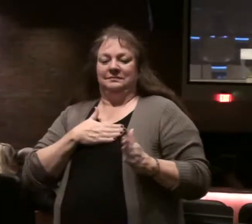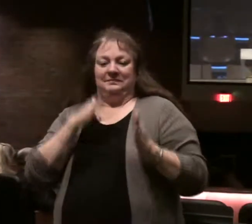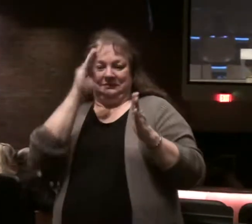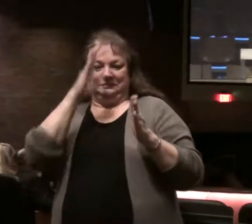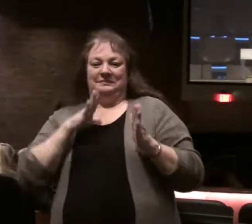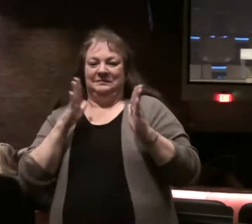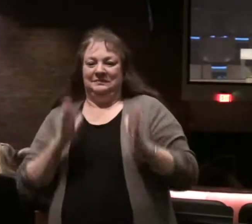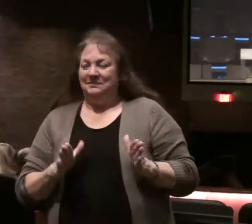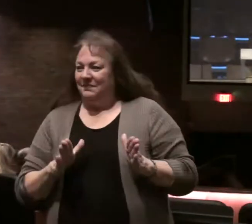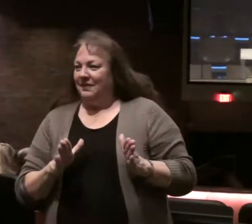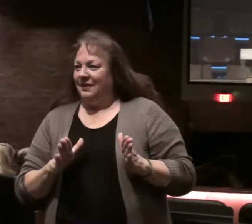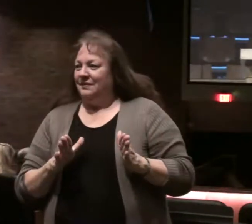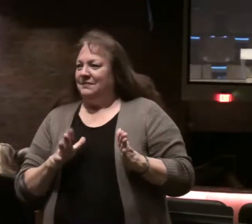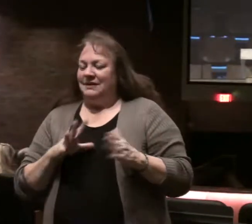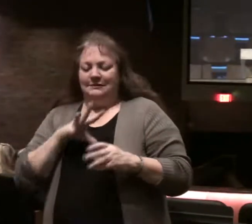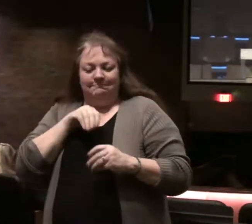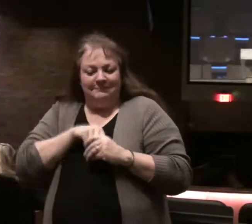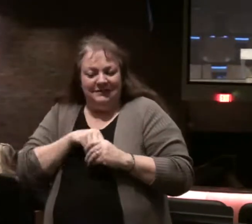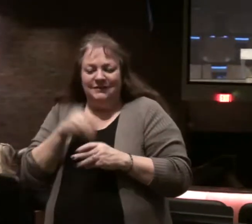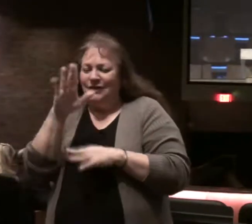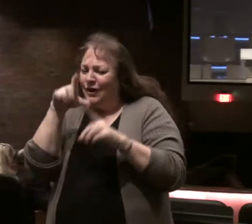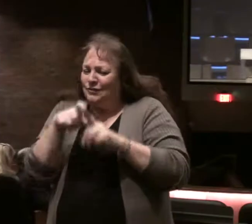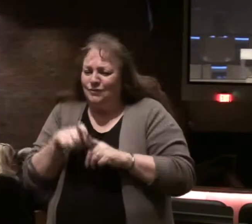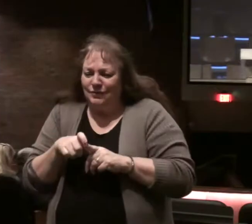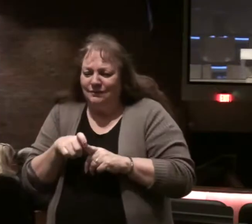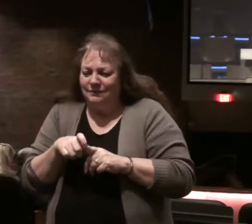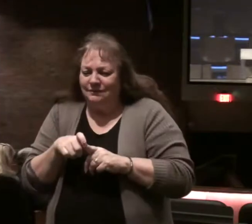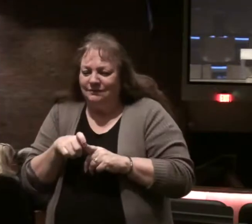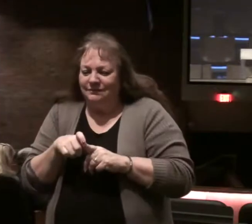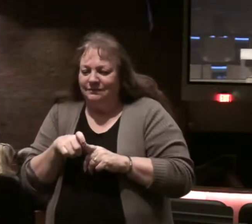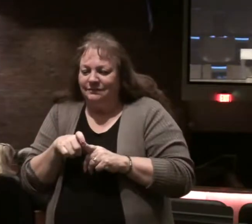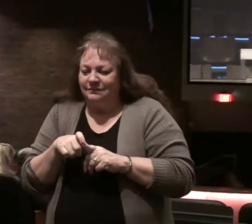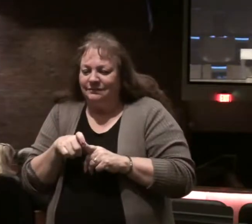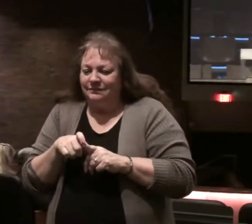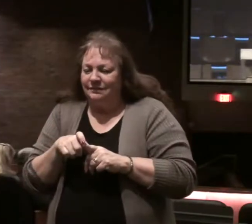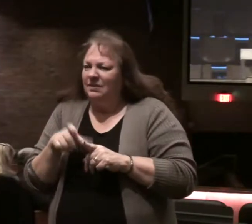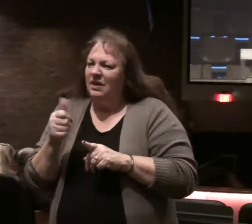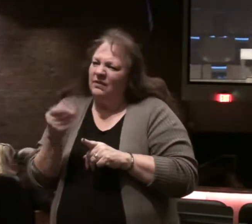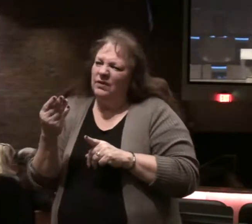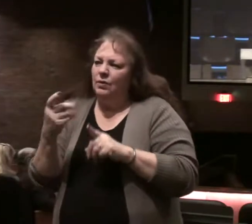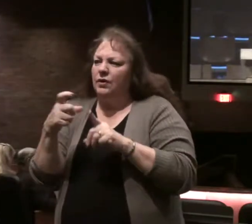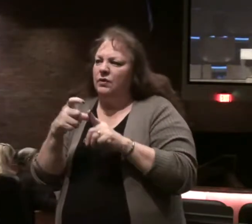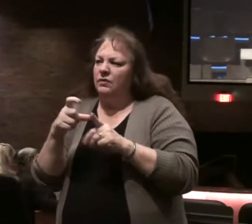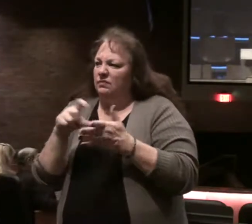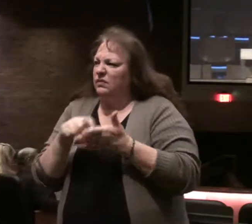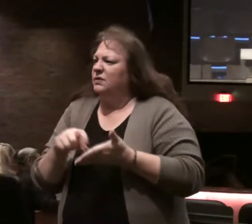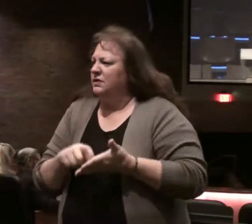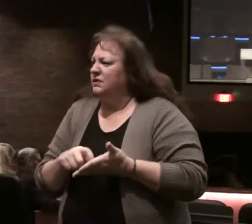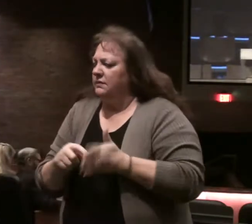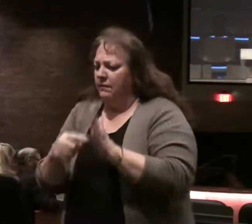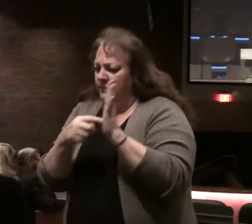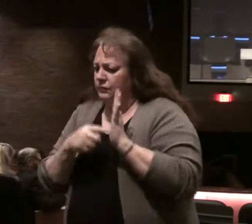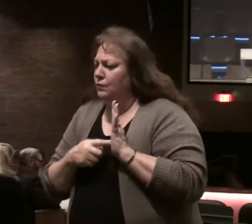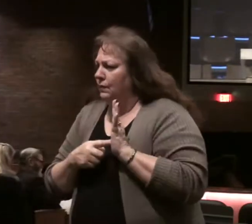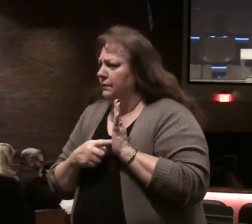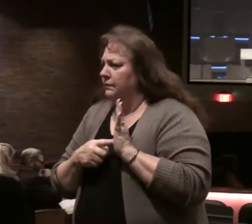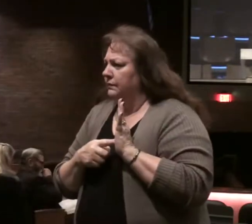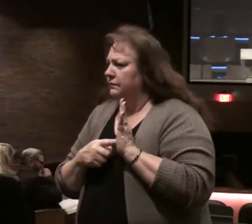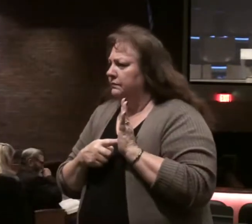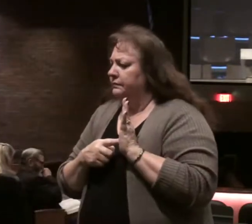that's found in the word of God. I'm take a brief and just look at a couple other scriptures that show us that